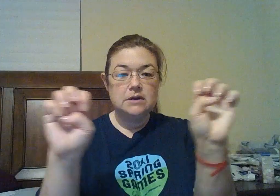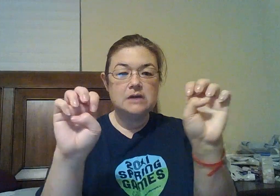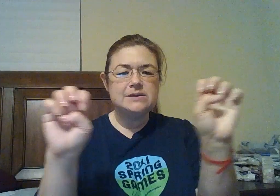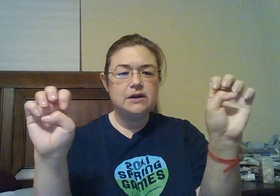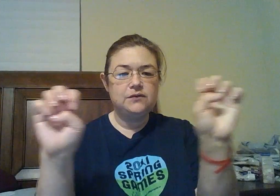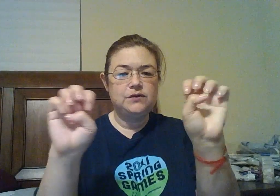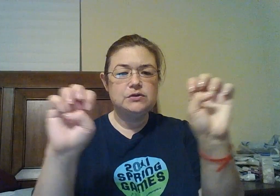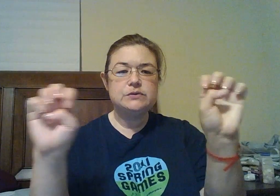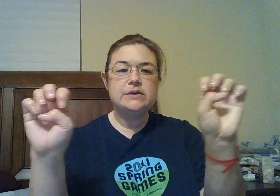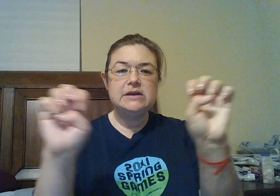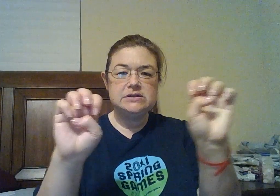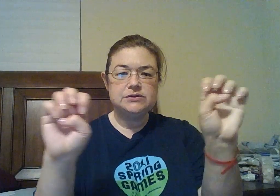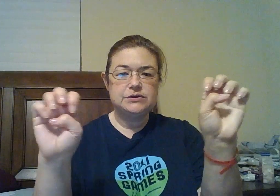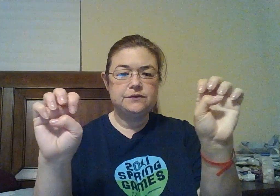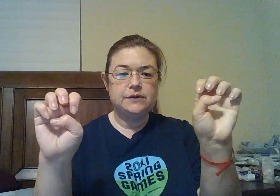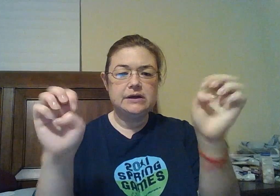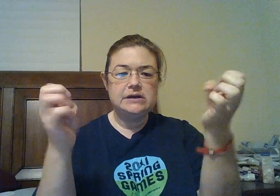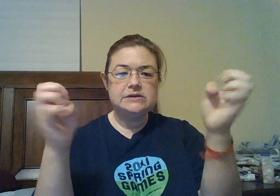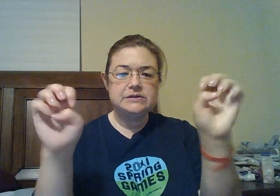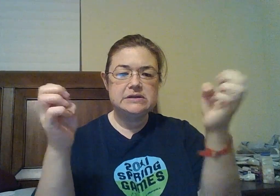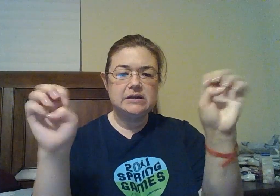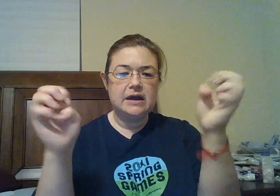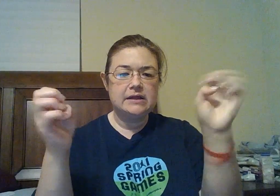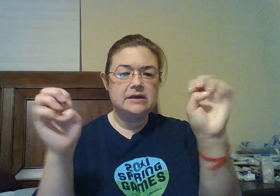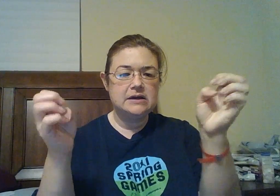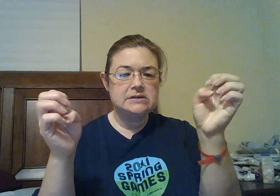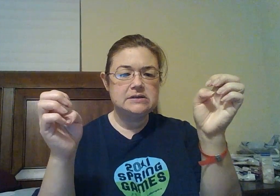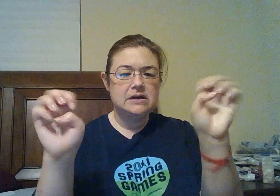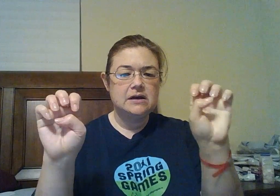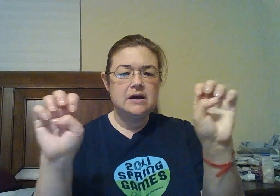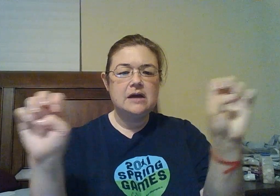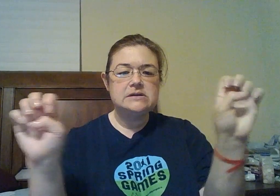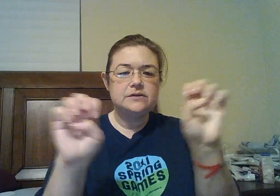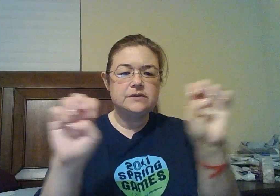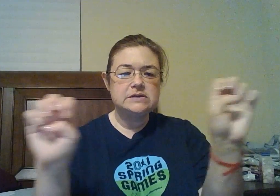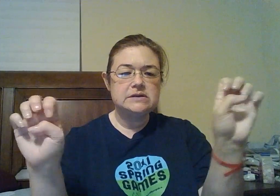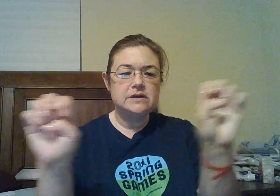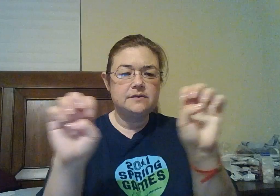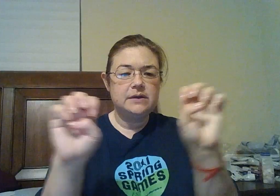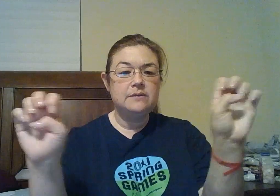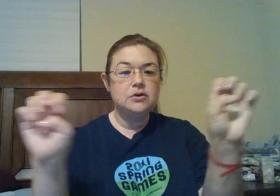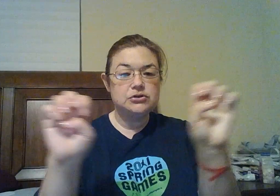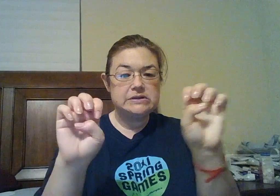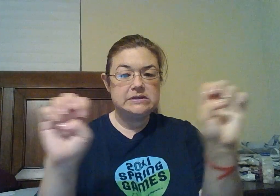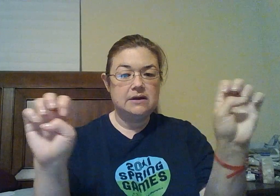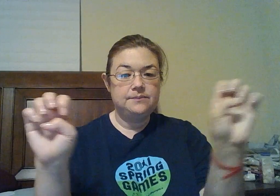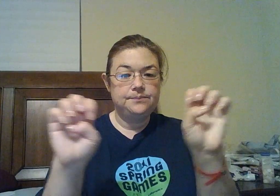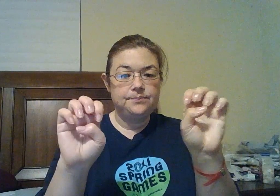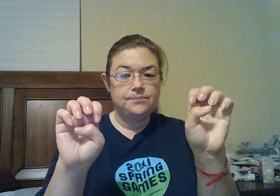Not to be confused with Easter. Don't forget Easter is done like this, and so this is going to be emergency.